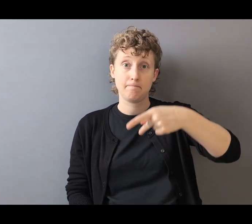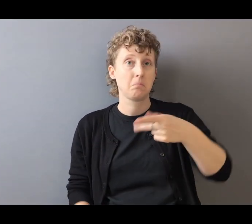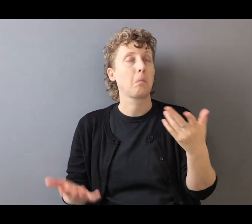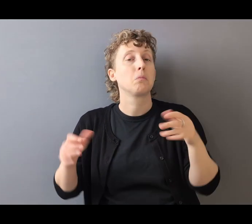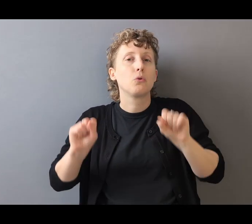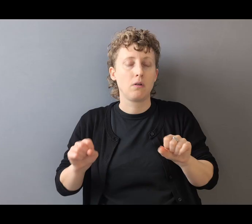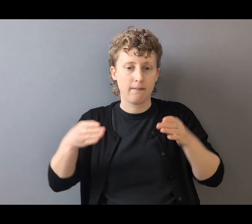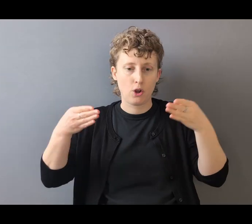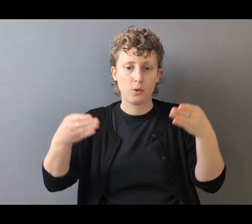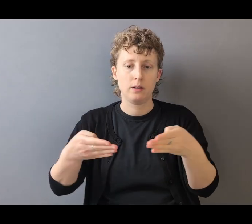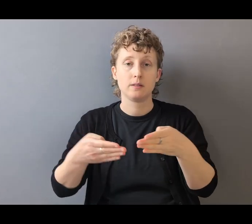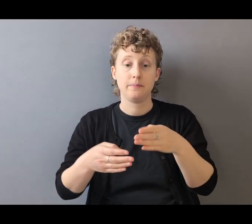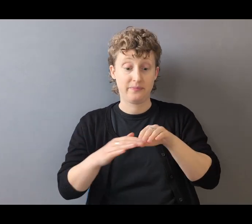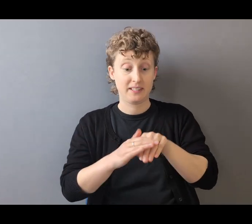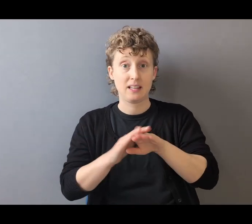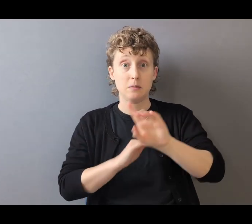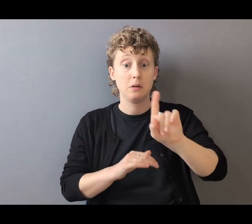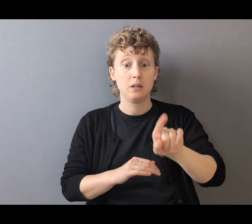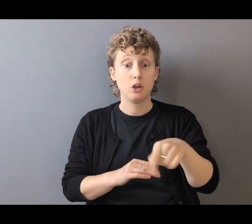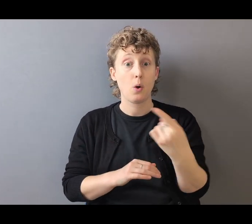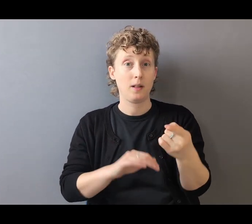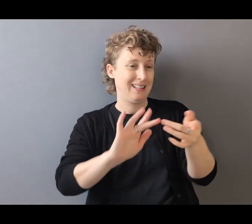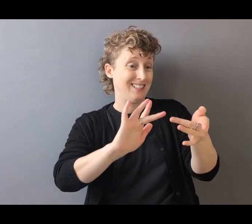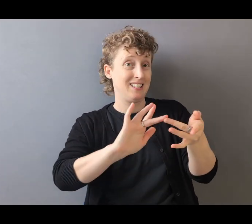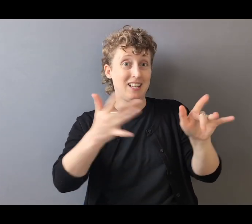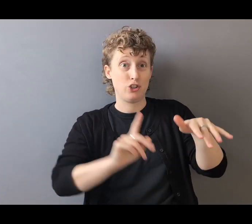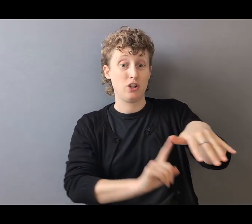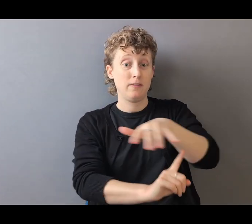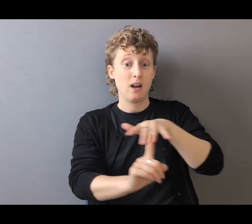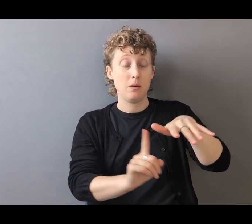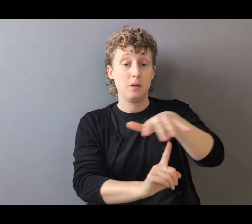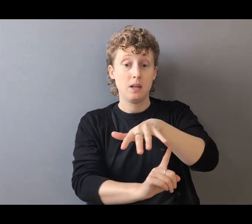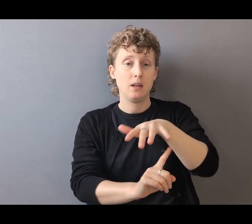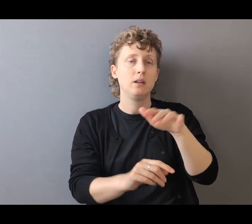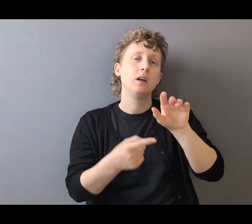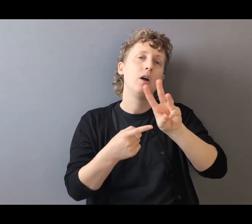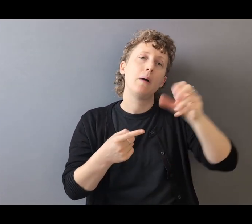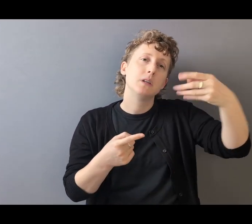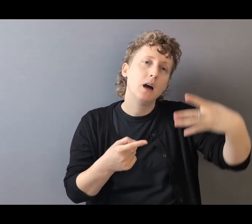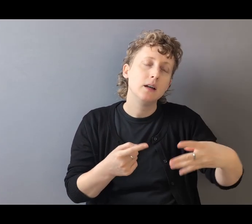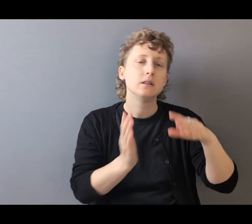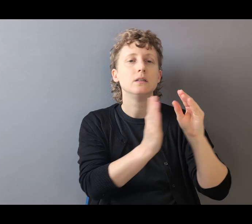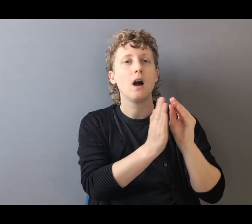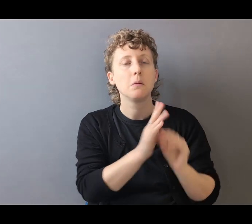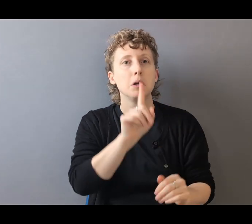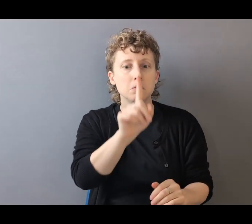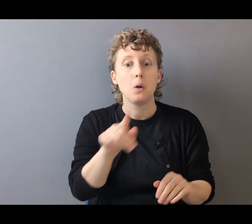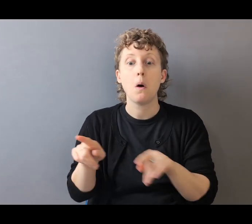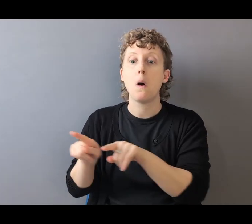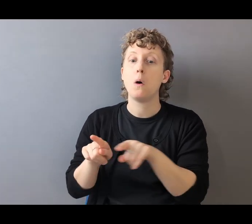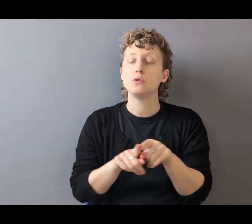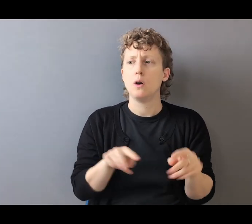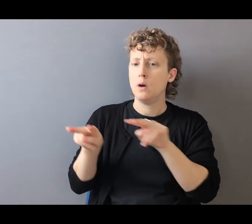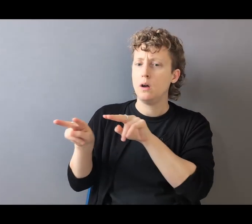focus is like not only accessibility on the digital environment, only about websites and documents, but also like